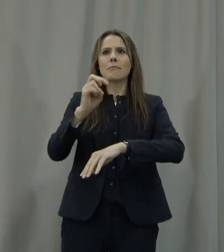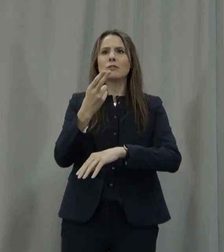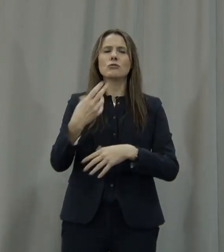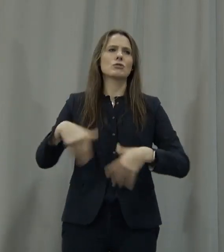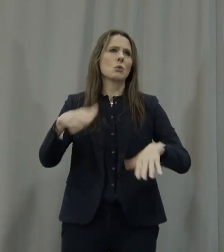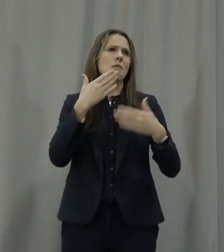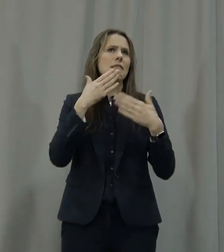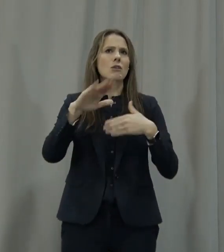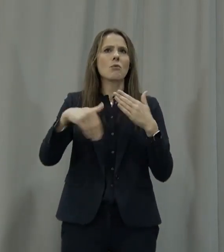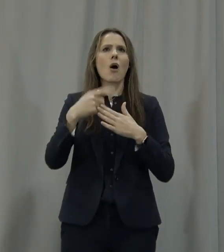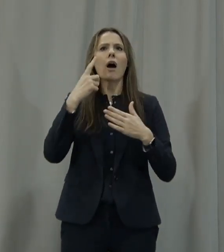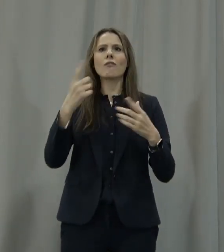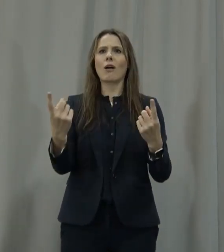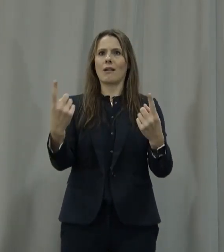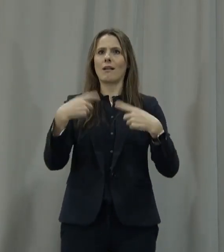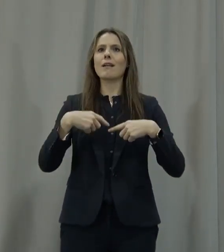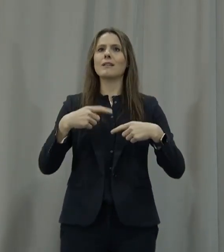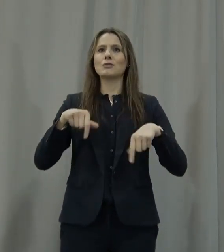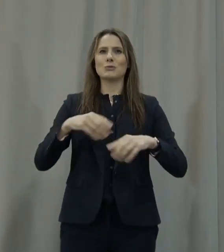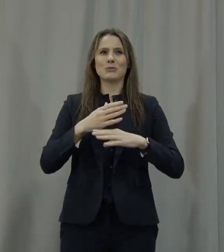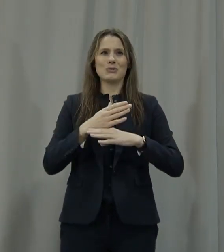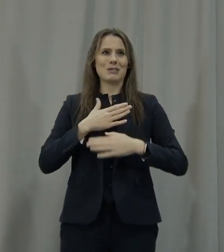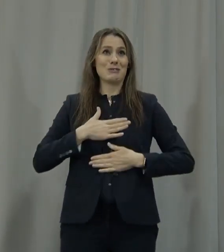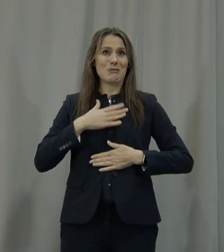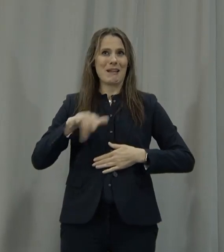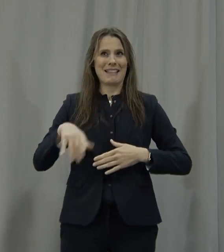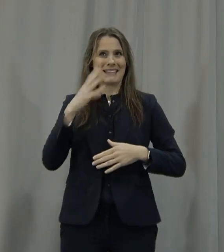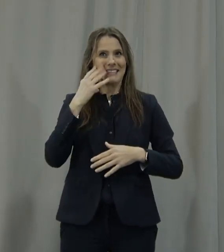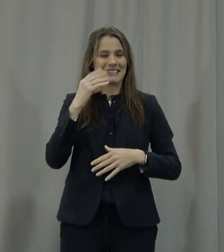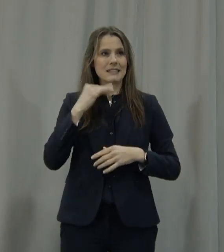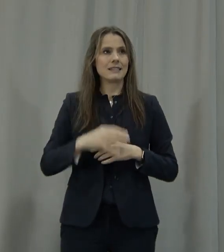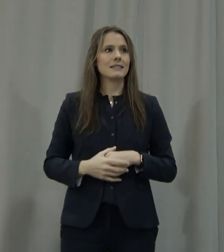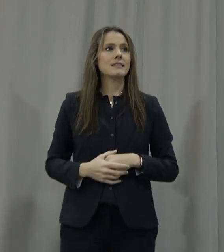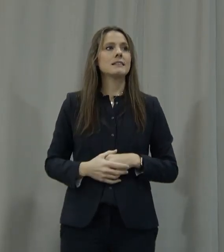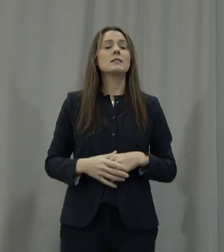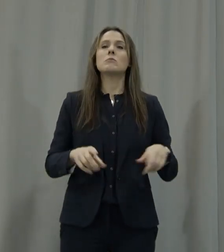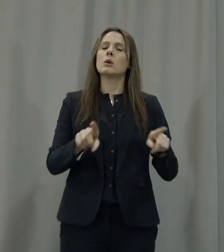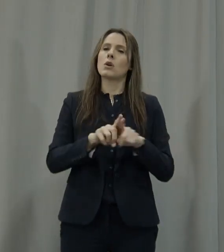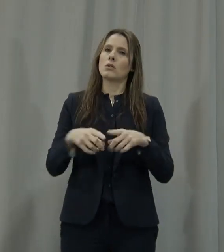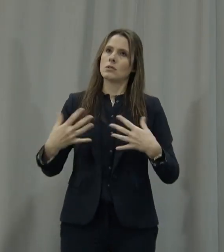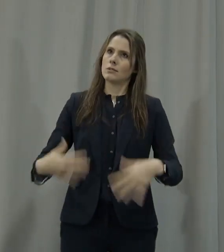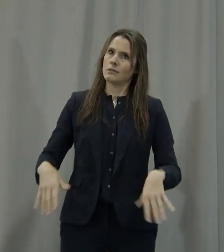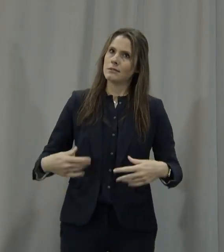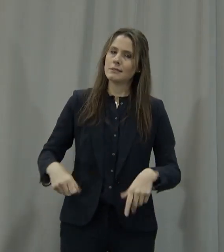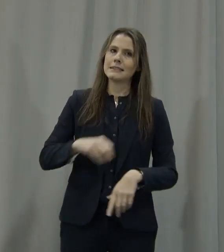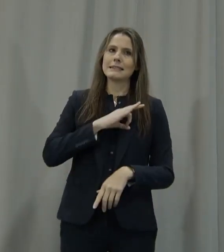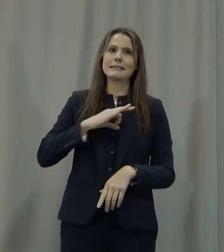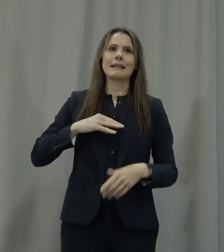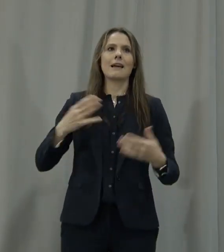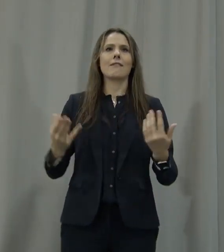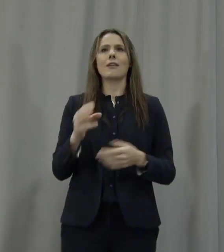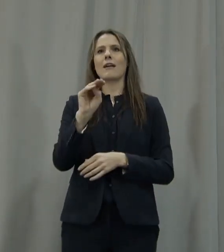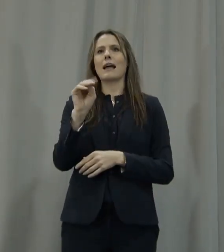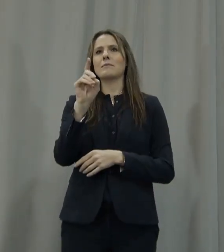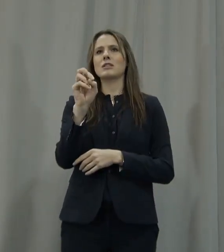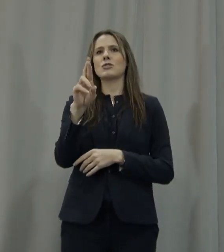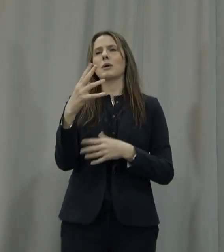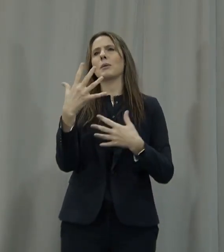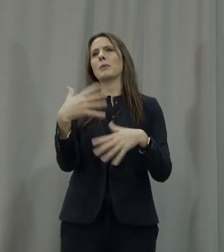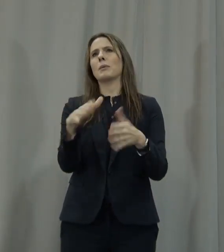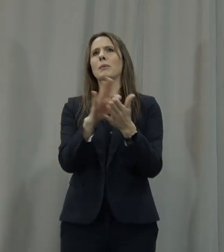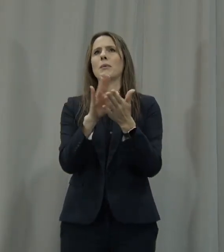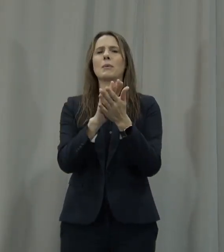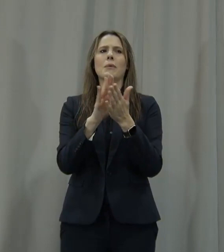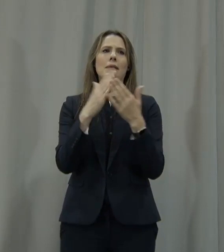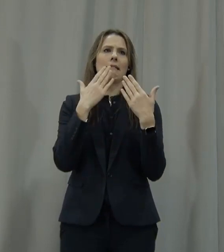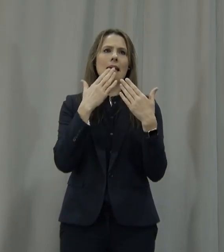us. I would be remiss if I didn't thank the staff of MDCR for putting this together. A tremendous effort. This is